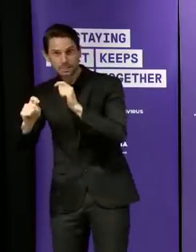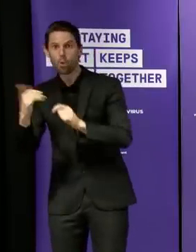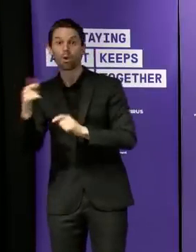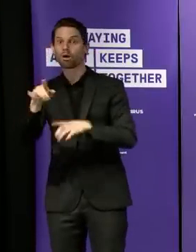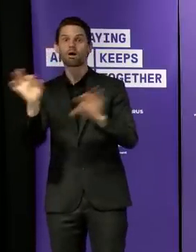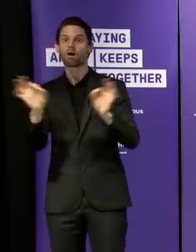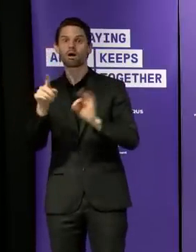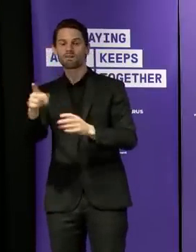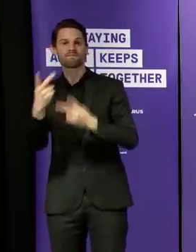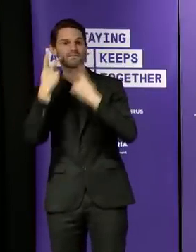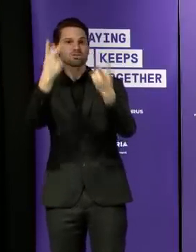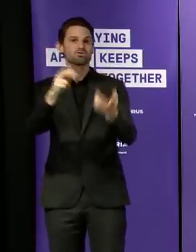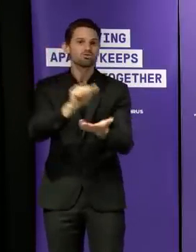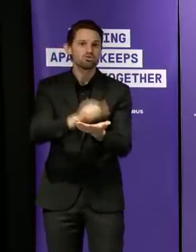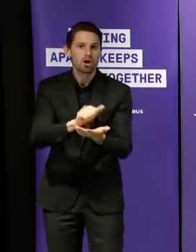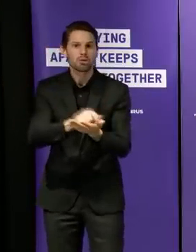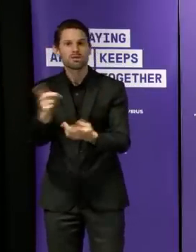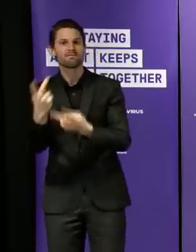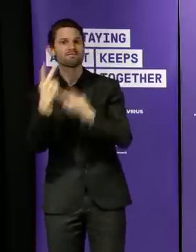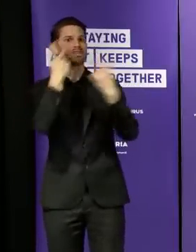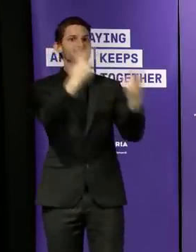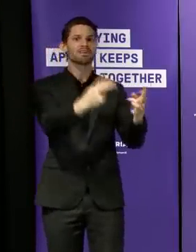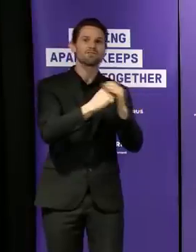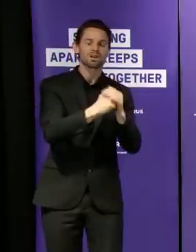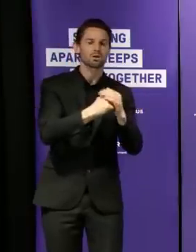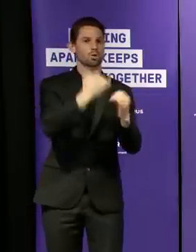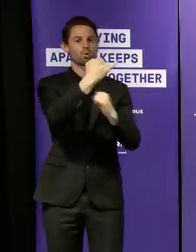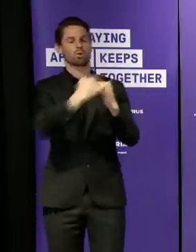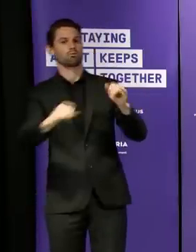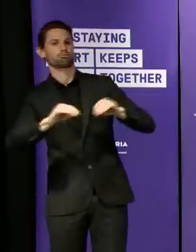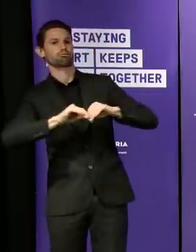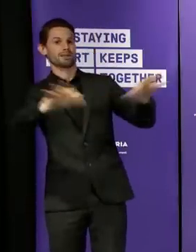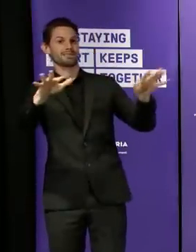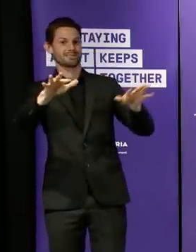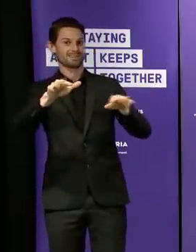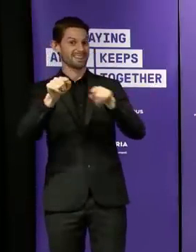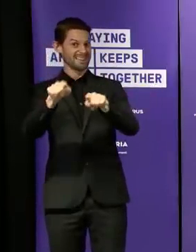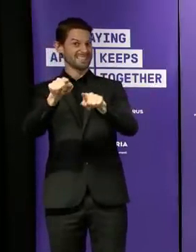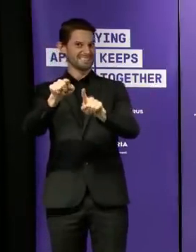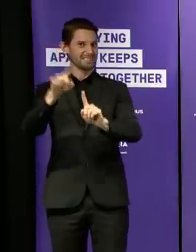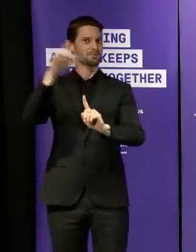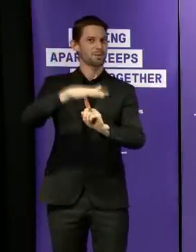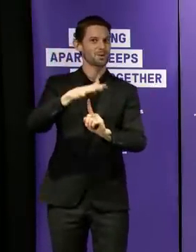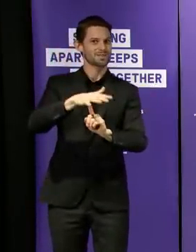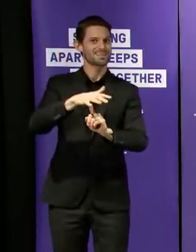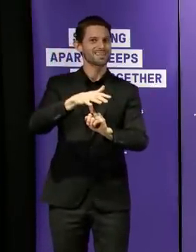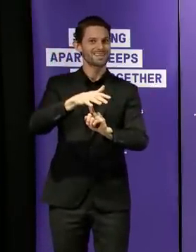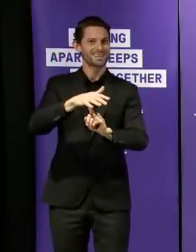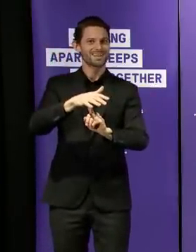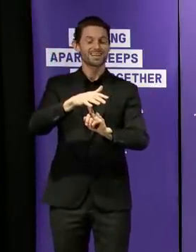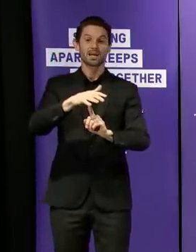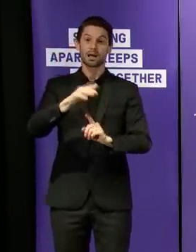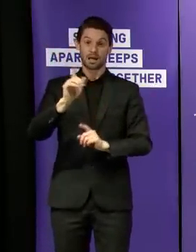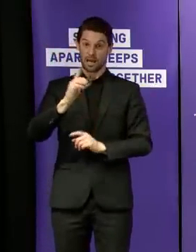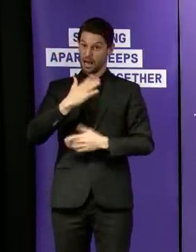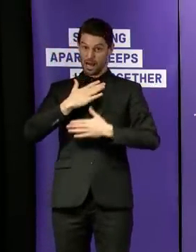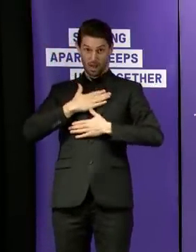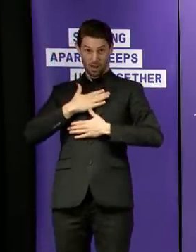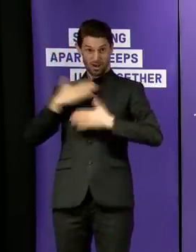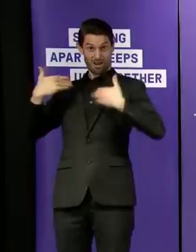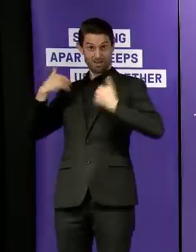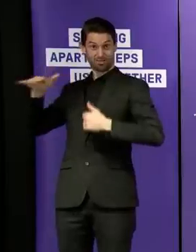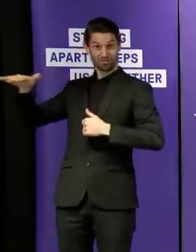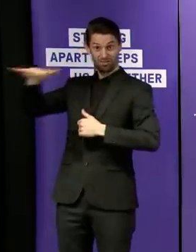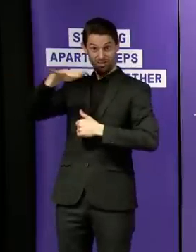case that comes to us? And that means that there'll be many hours of meetings every day between now and the